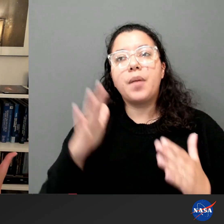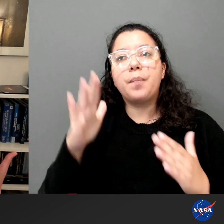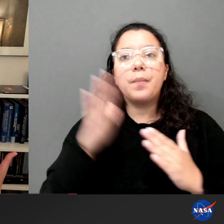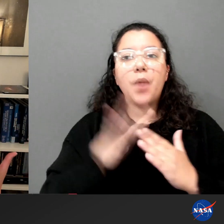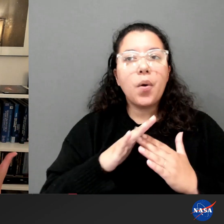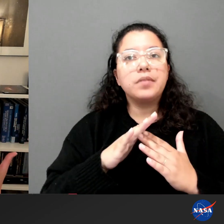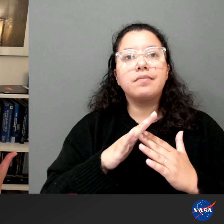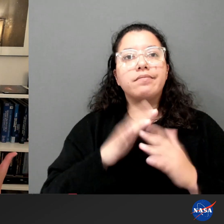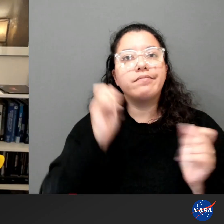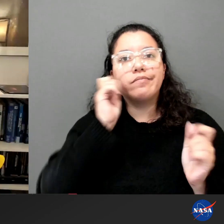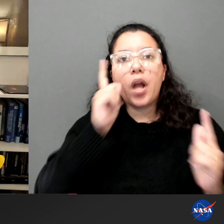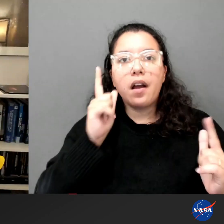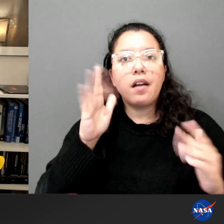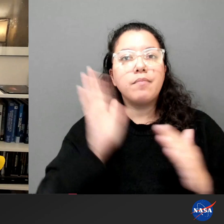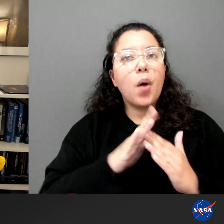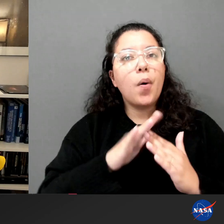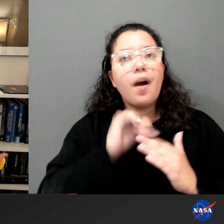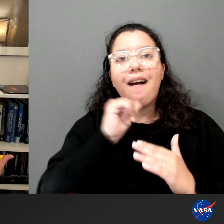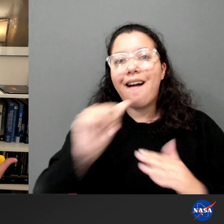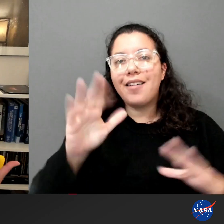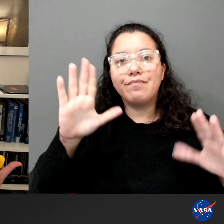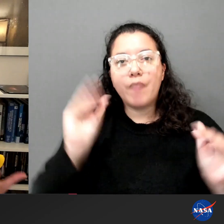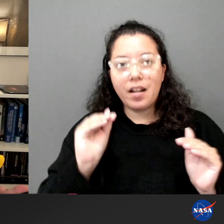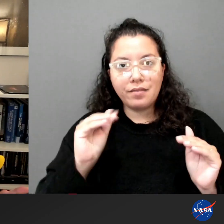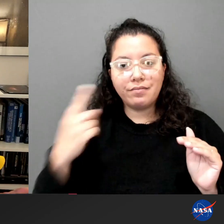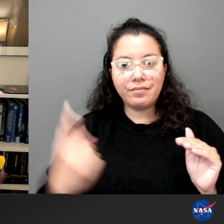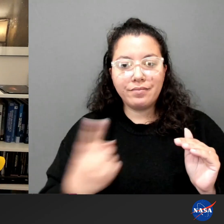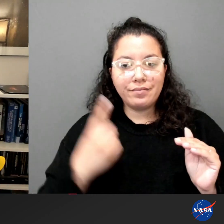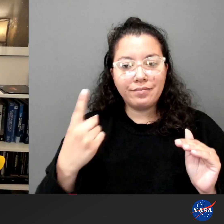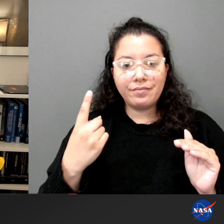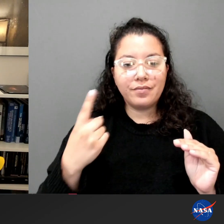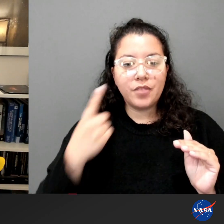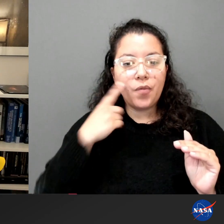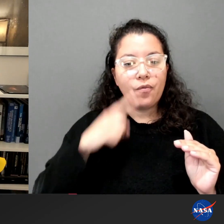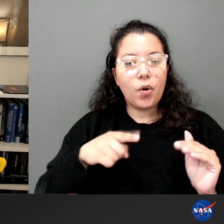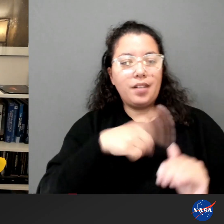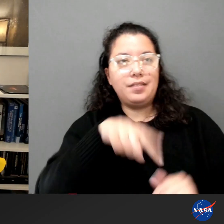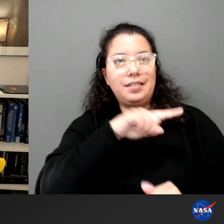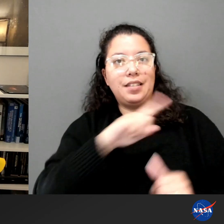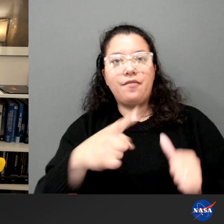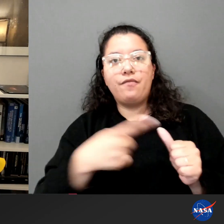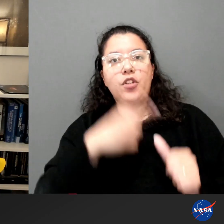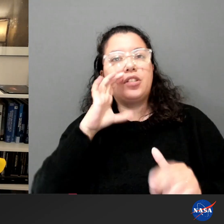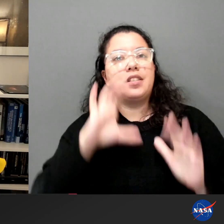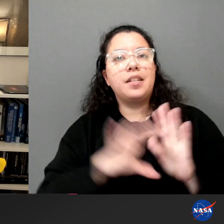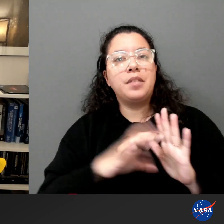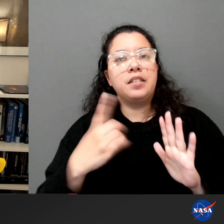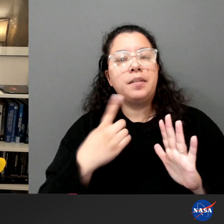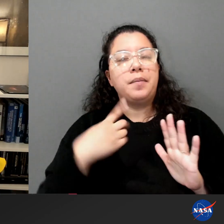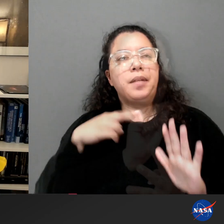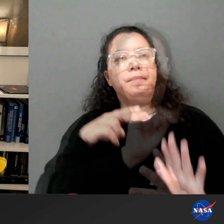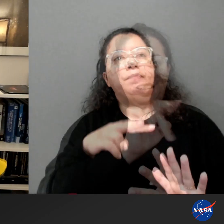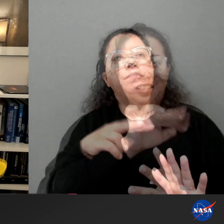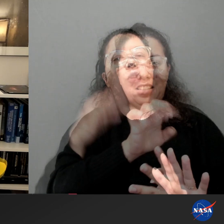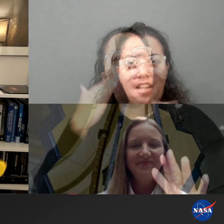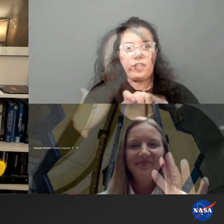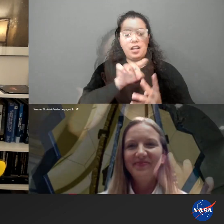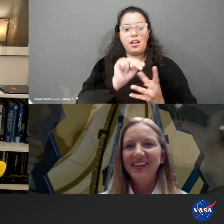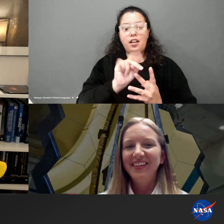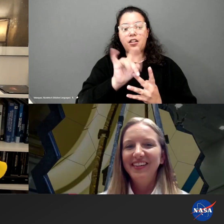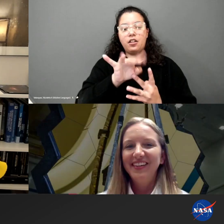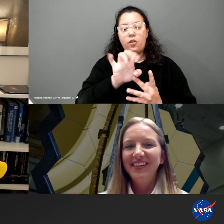unexpected thing about one of the first images that you're most familiar with? And then